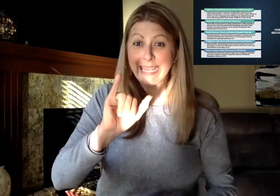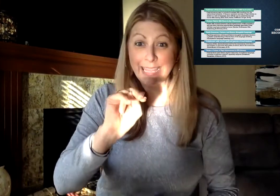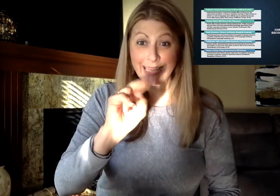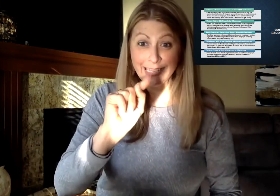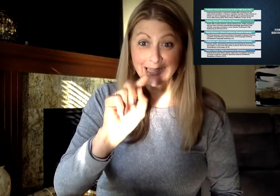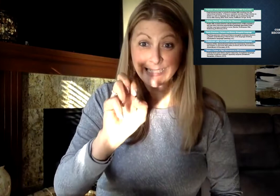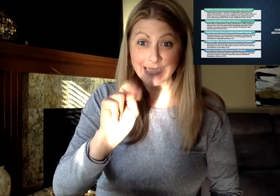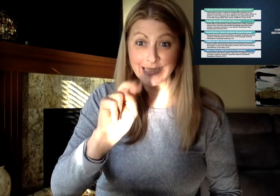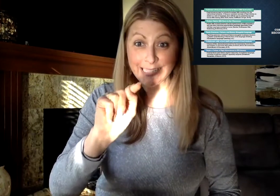emphasized,